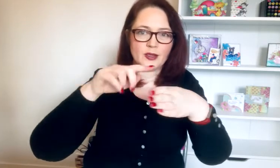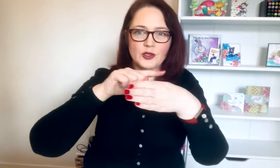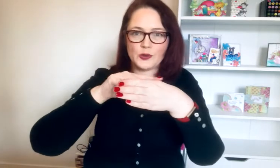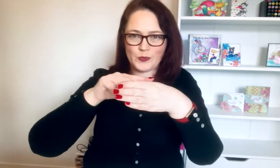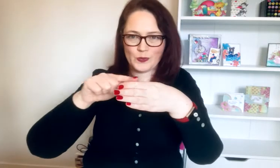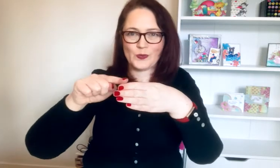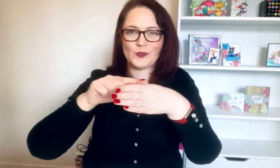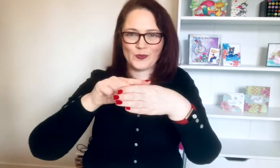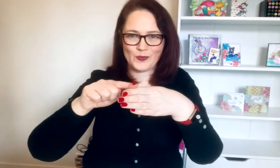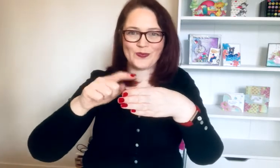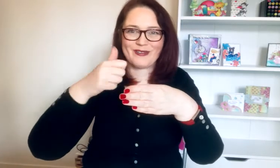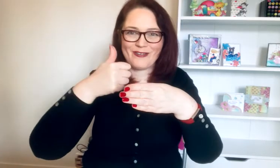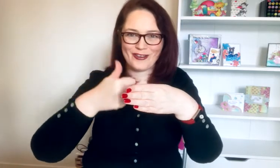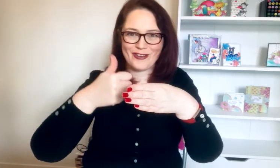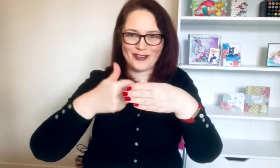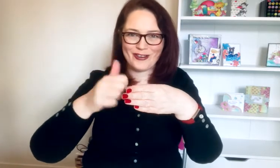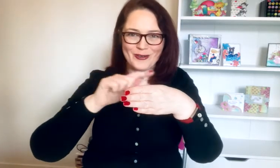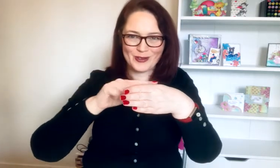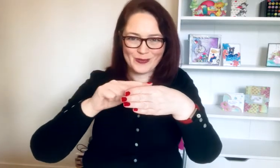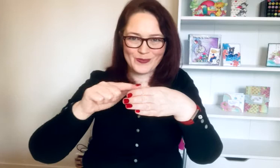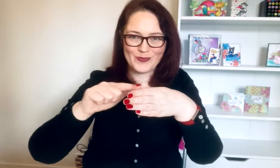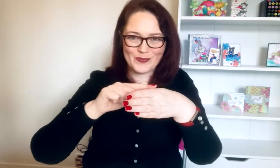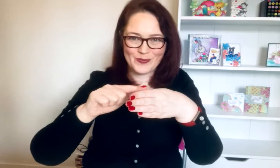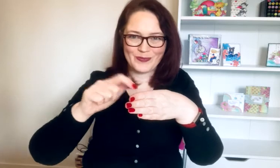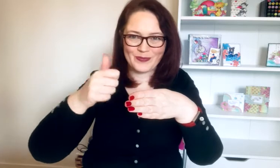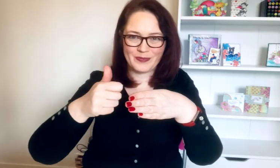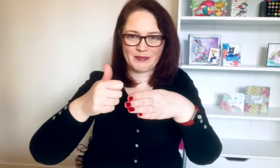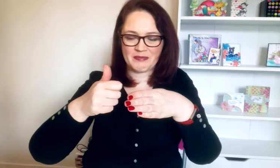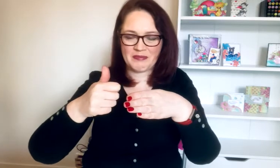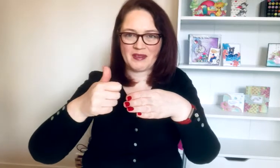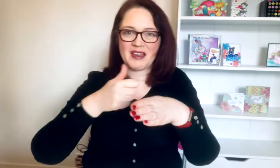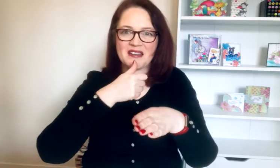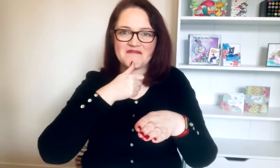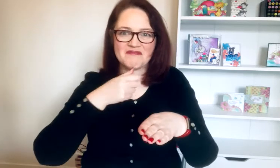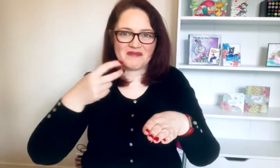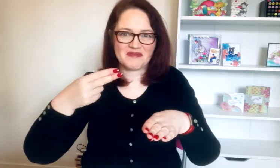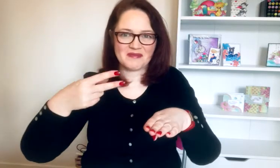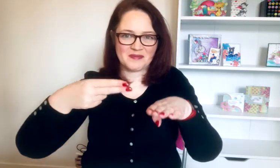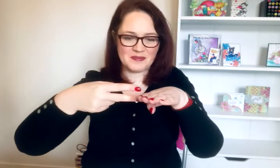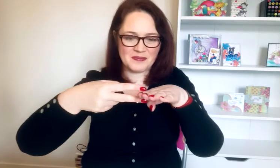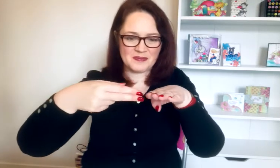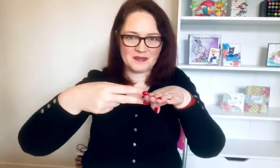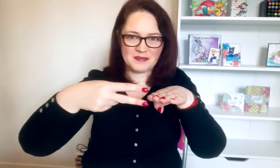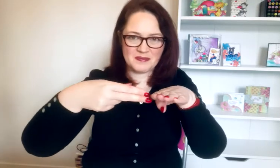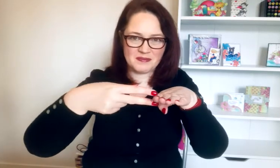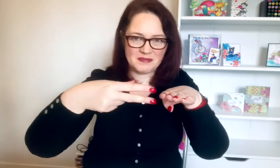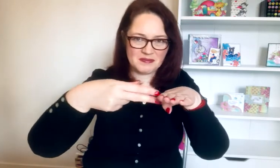nice smooth cut. So our card is nice and smooth and that looks really good. If we just tend to use the tips of the blade